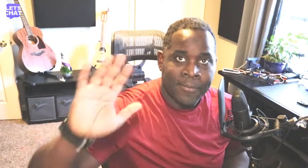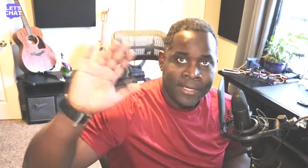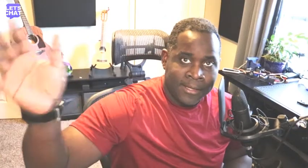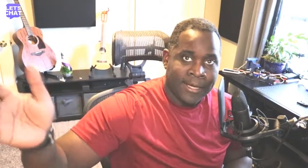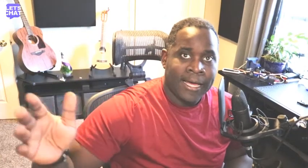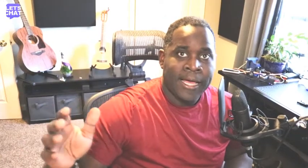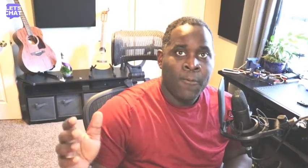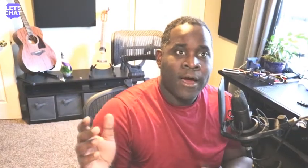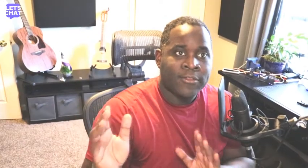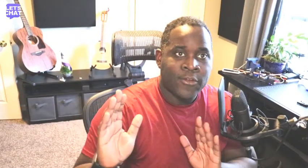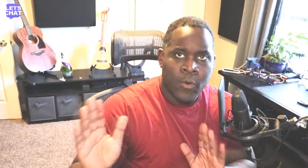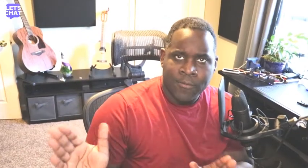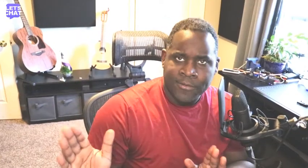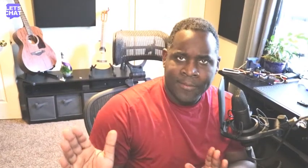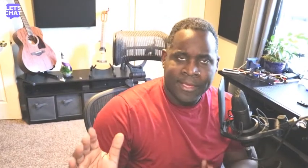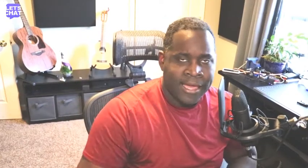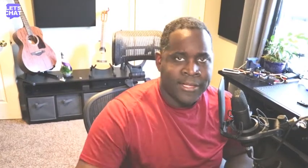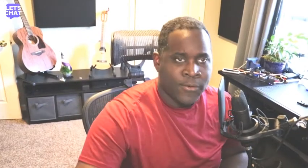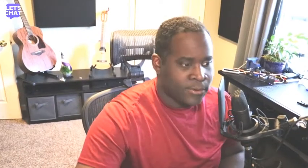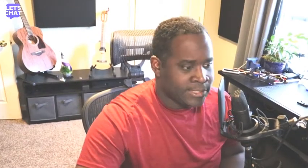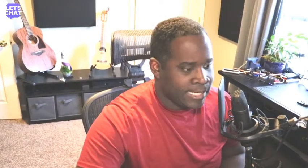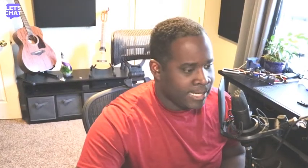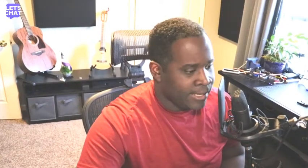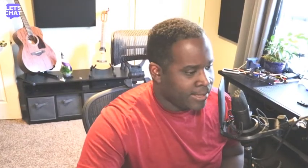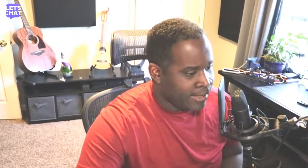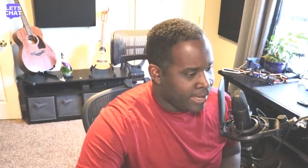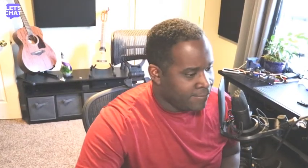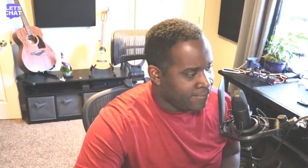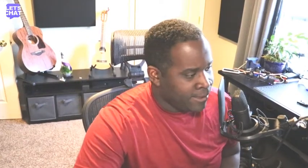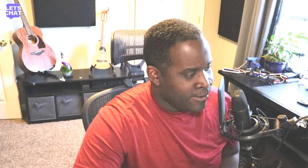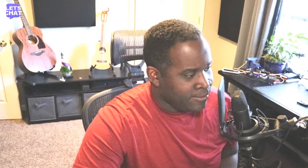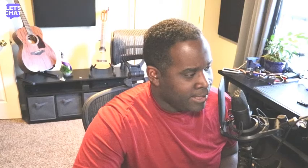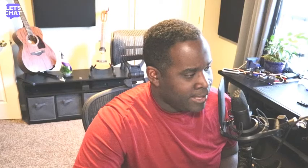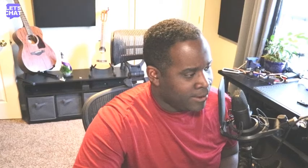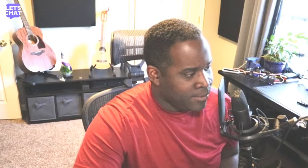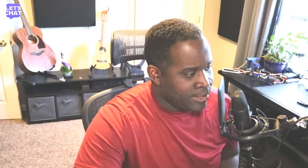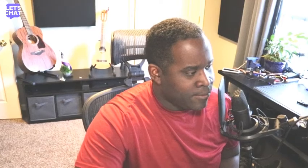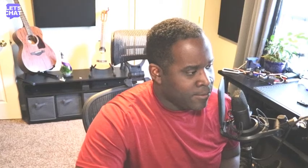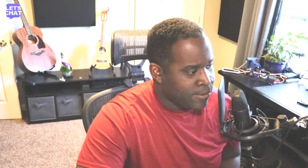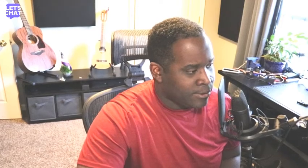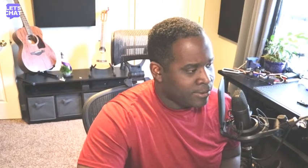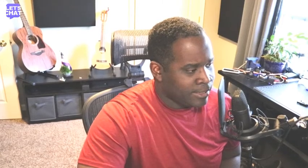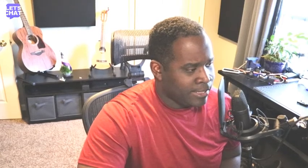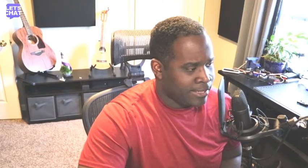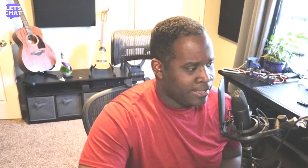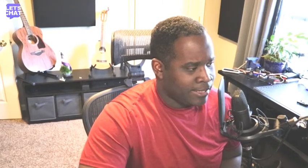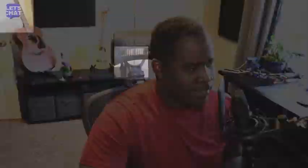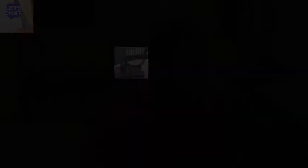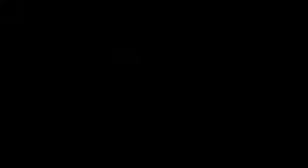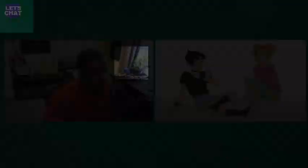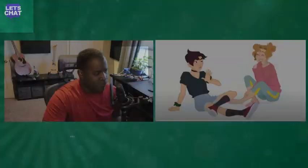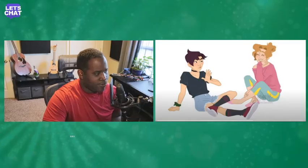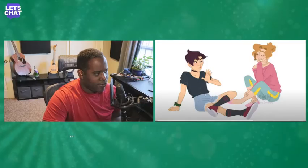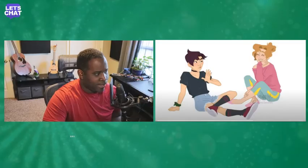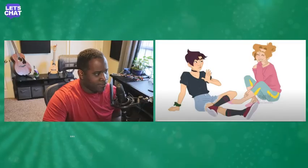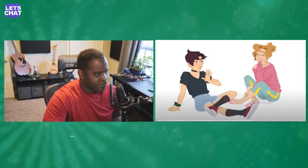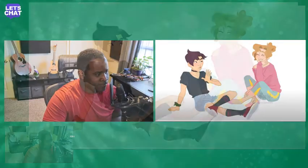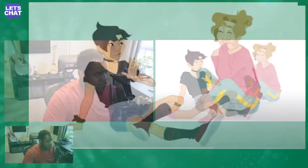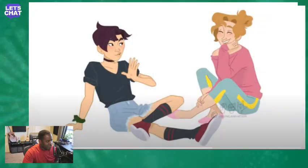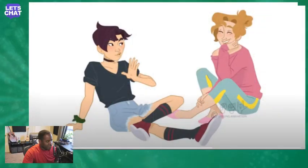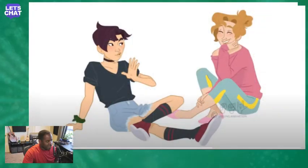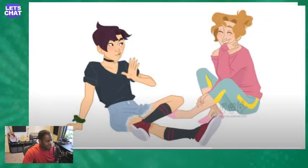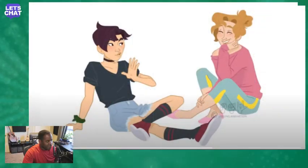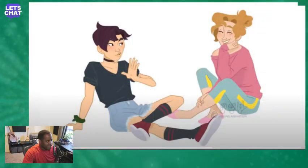Hey, good afternoon, everybody. I wanted to go over something kind of cool today. I found a really cool YouTube